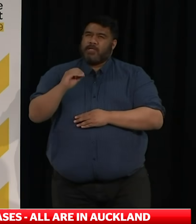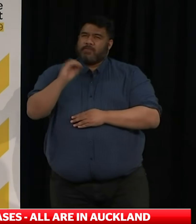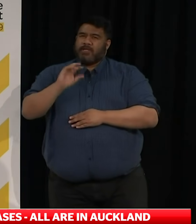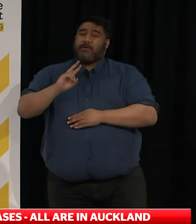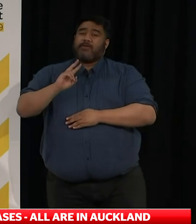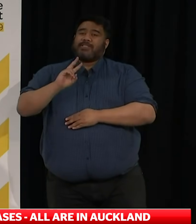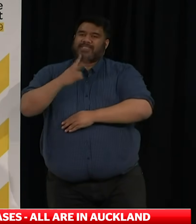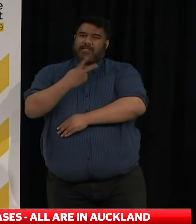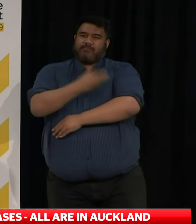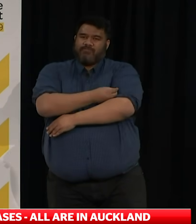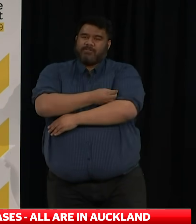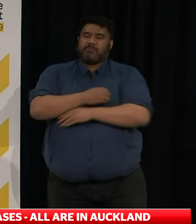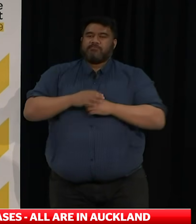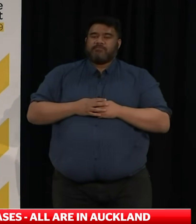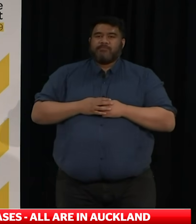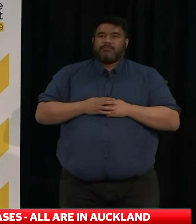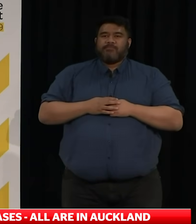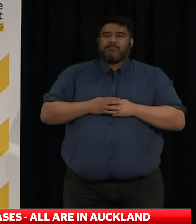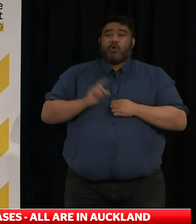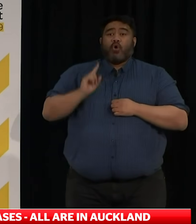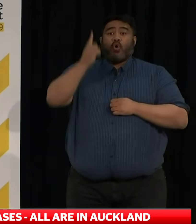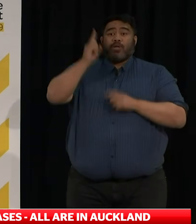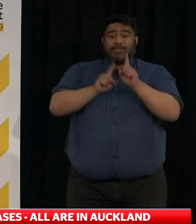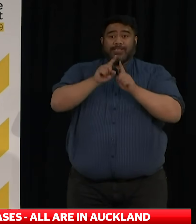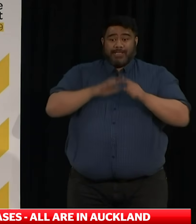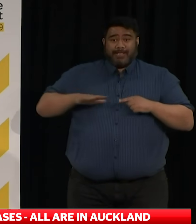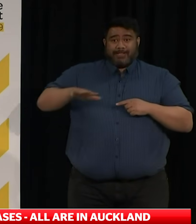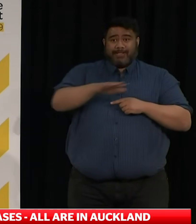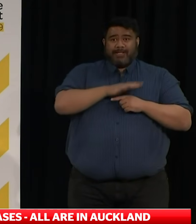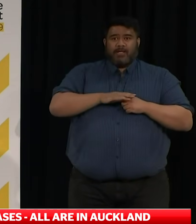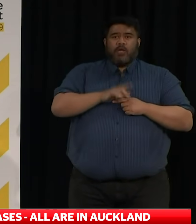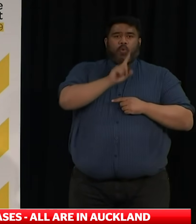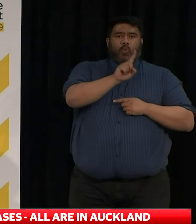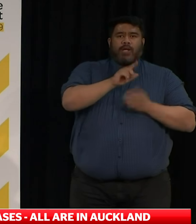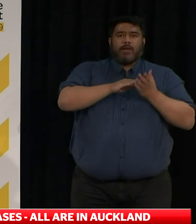50% for second. In the Auckland metro area, a total of